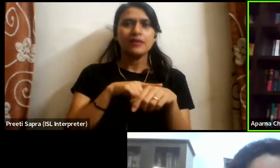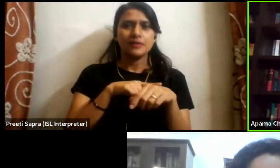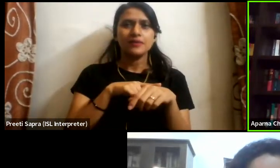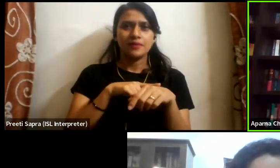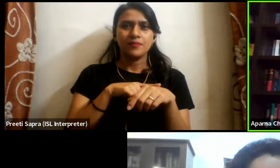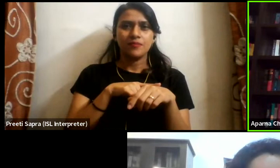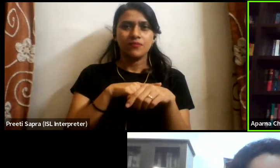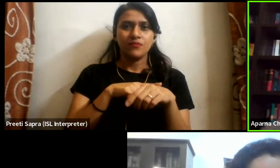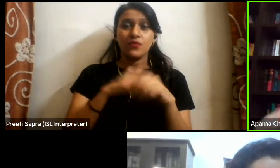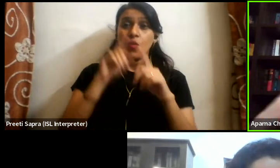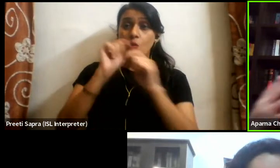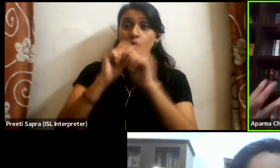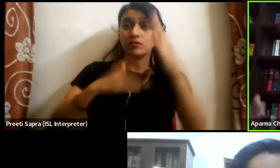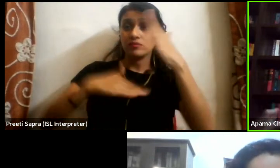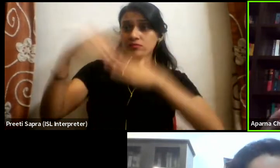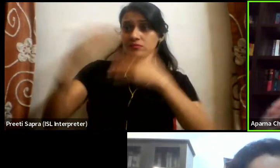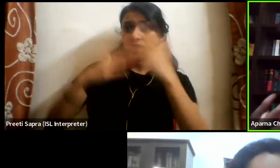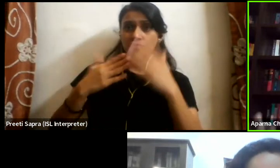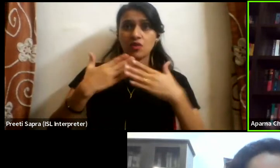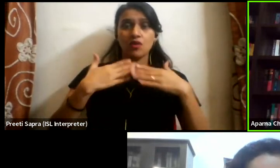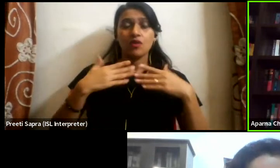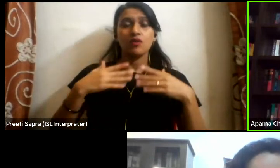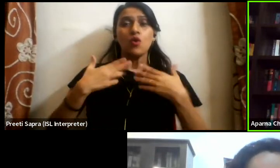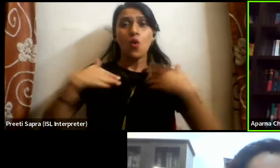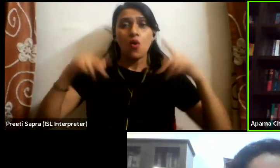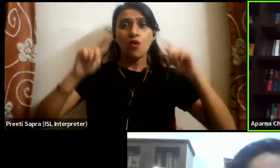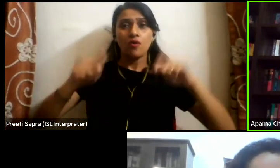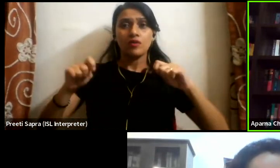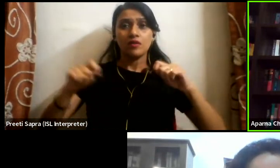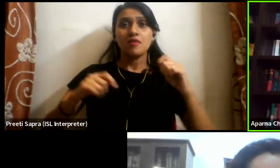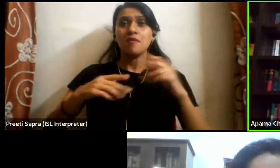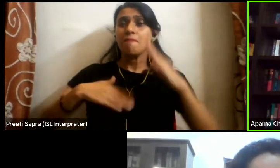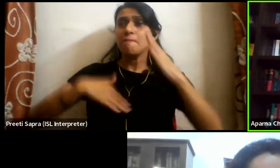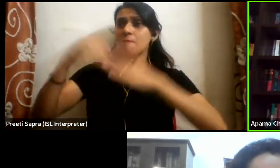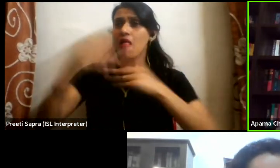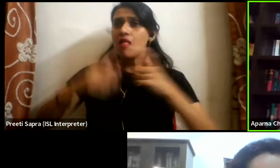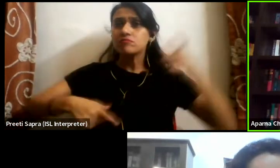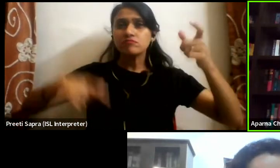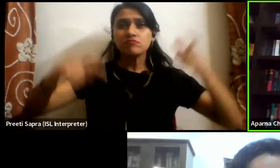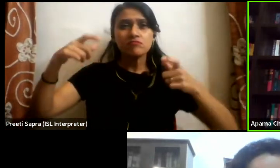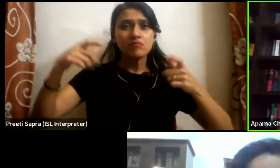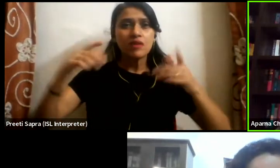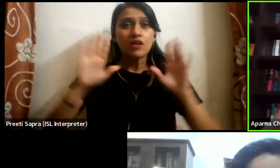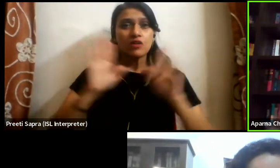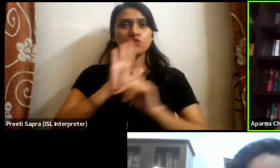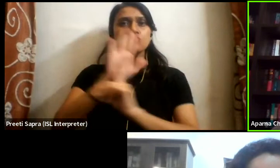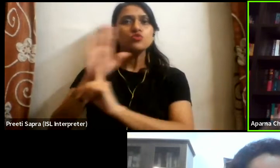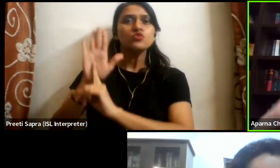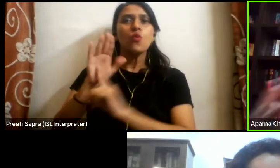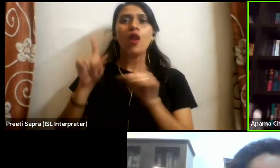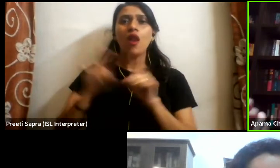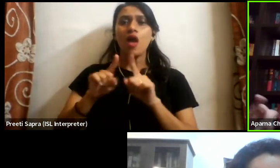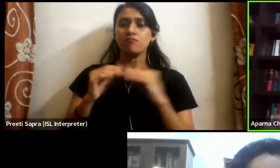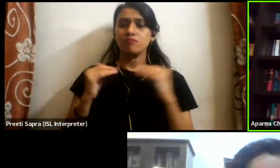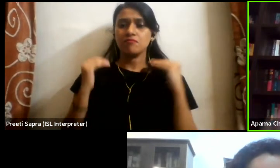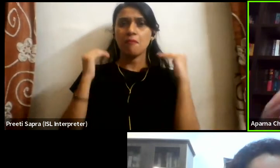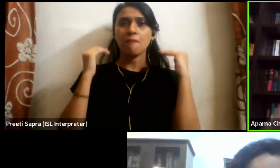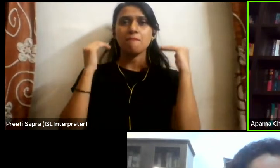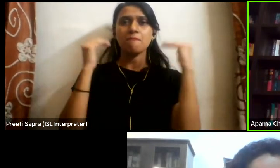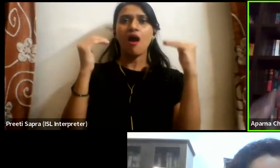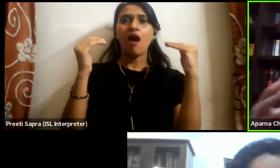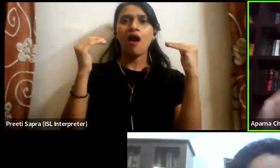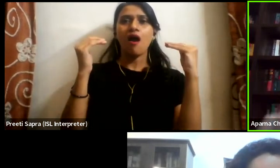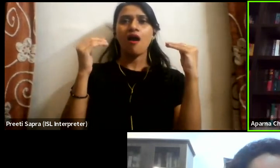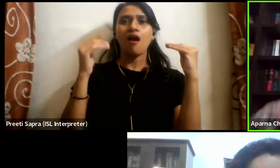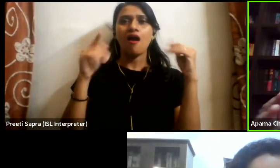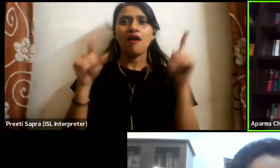court architecture of this imposing court buildings, etc., to show the majesty of the state